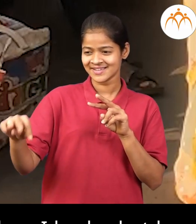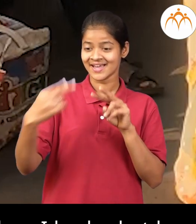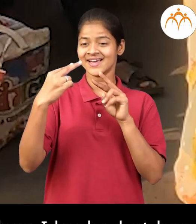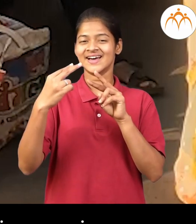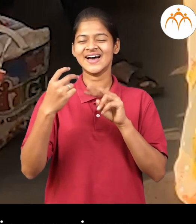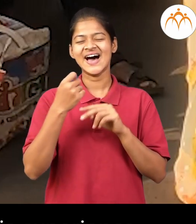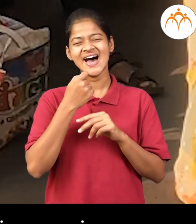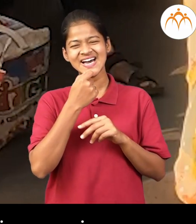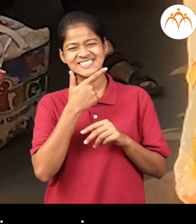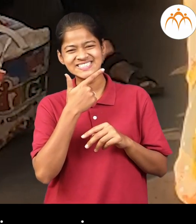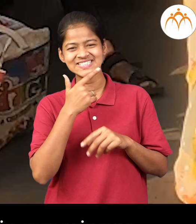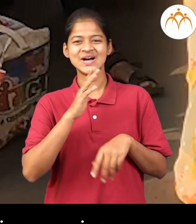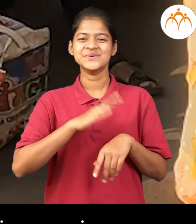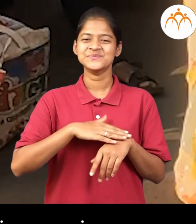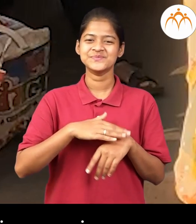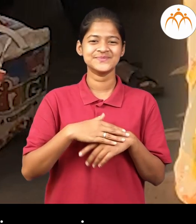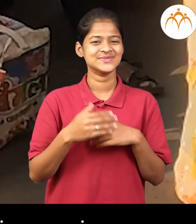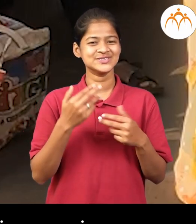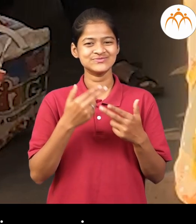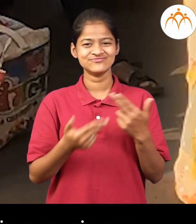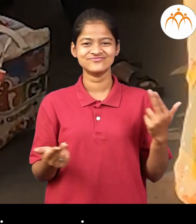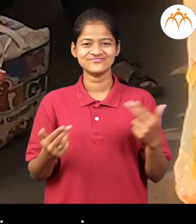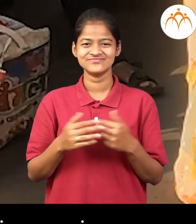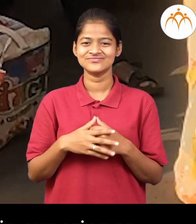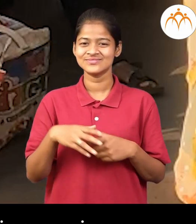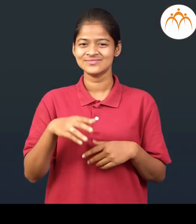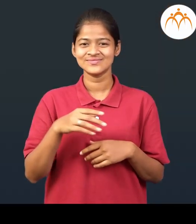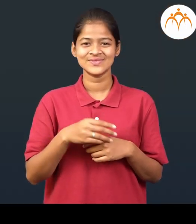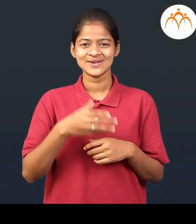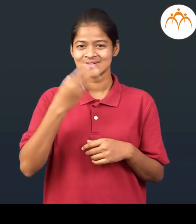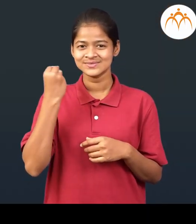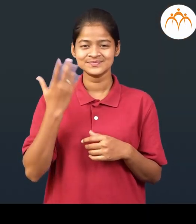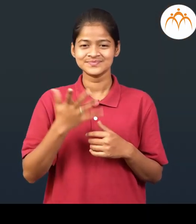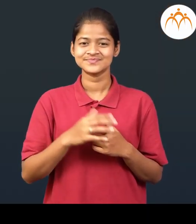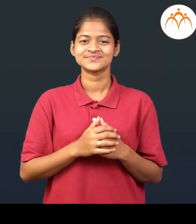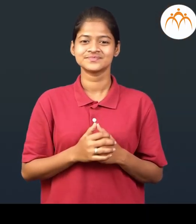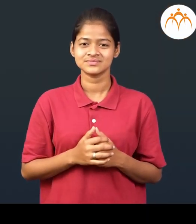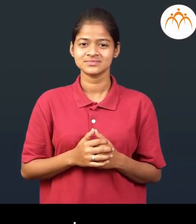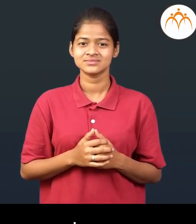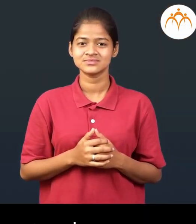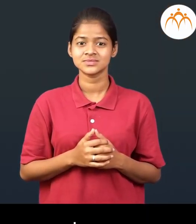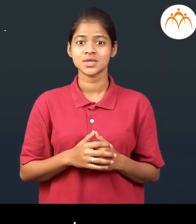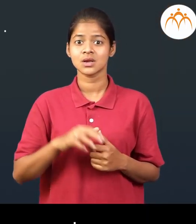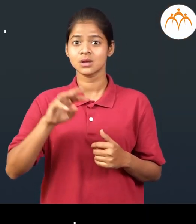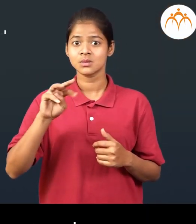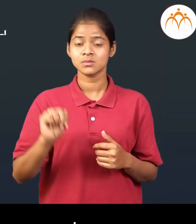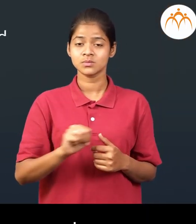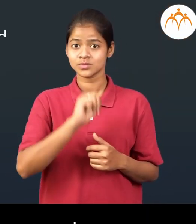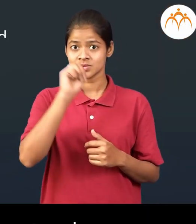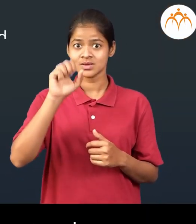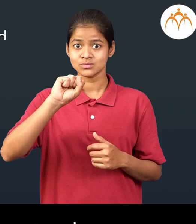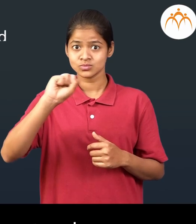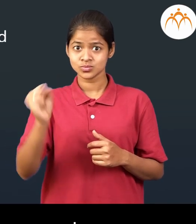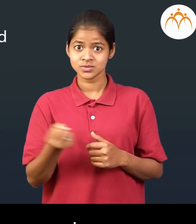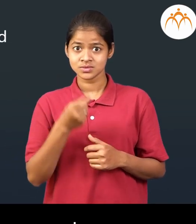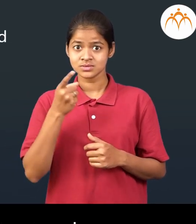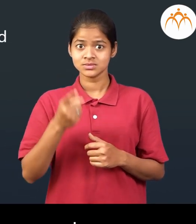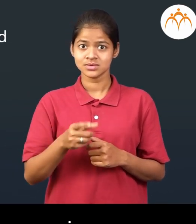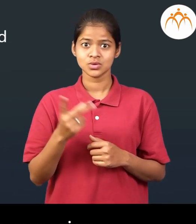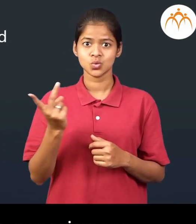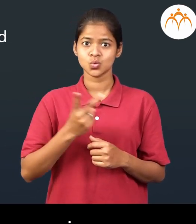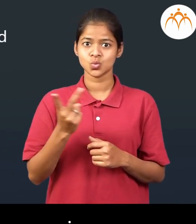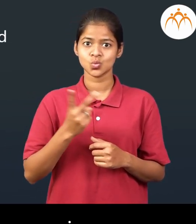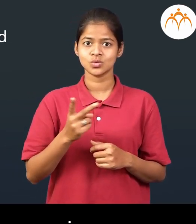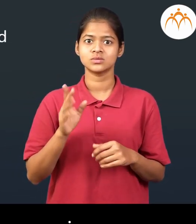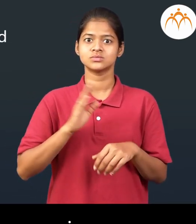at her. I will never forget this experience. What did we learn? We tried to understand